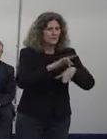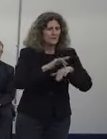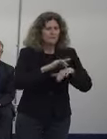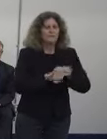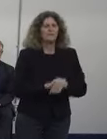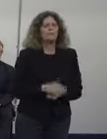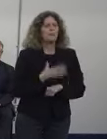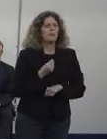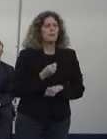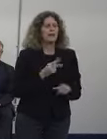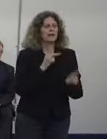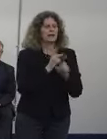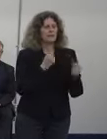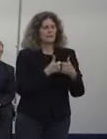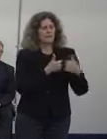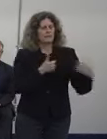our distance and avoiding close contact.